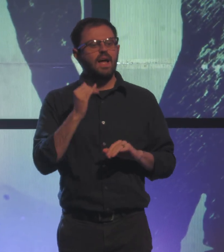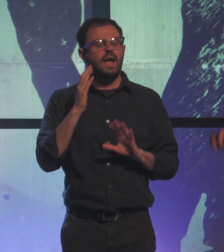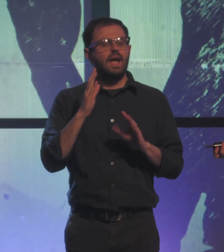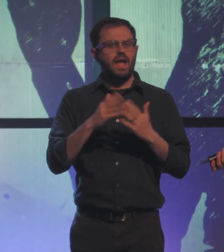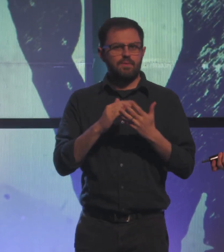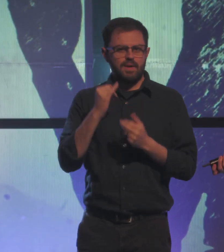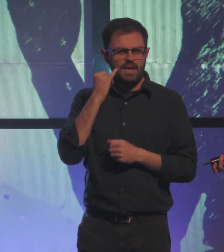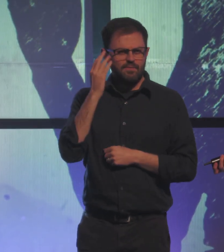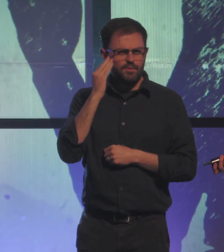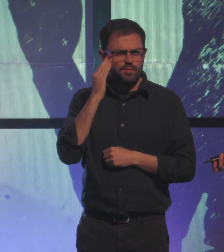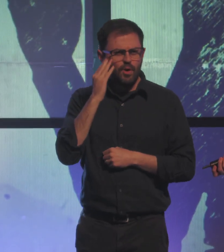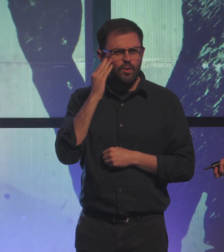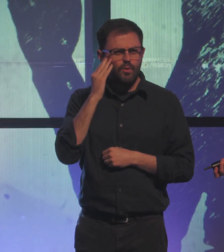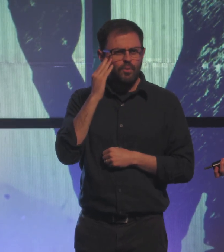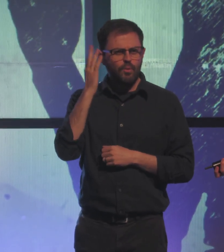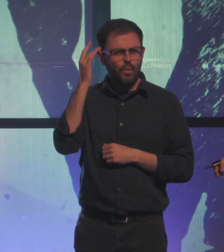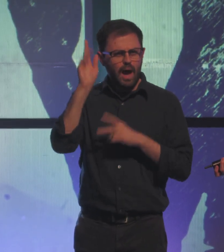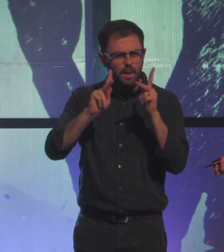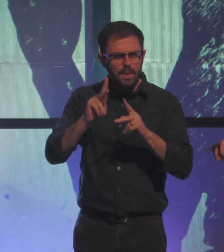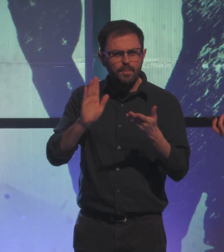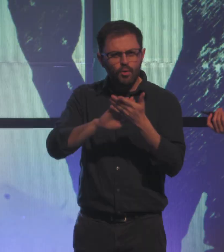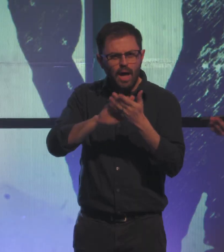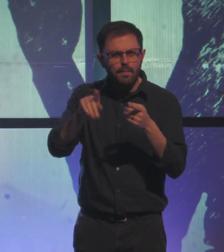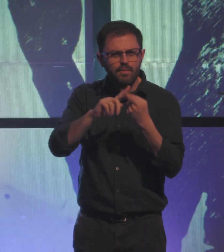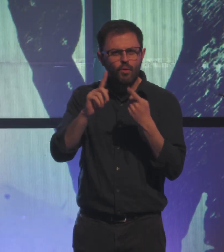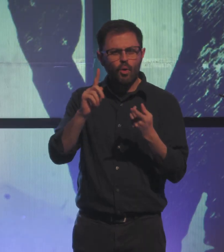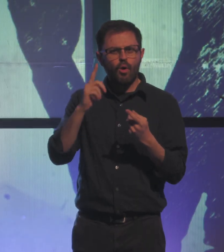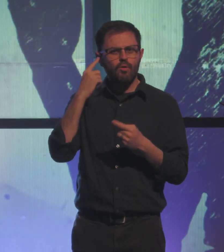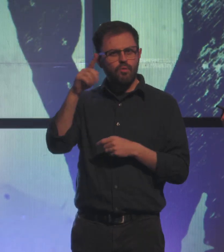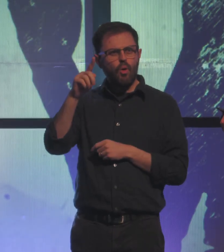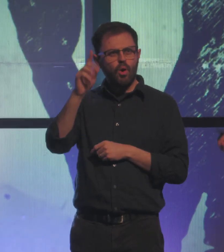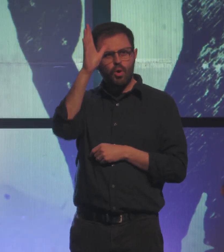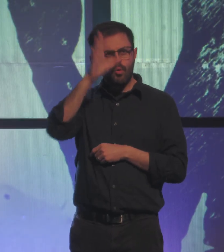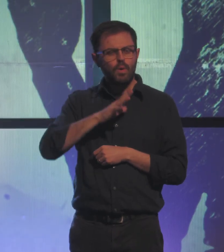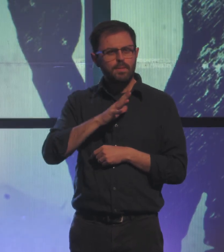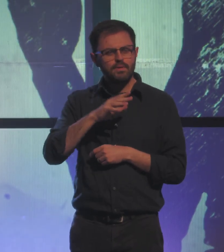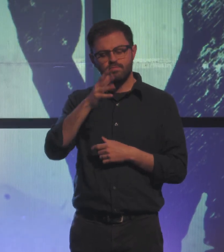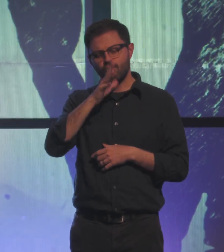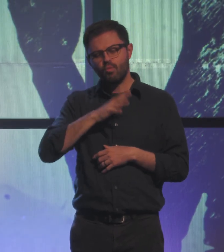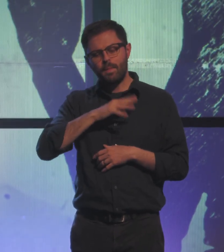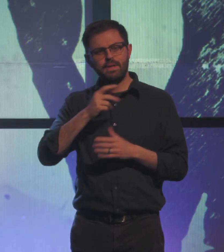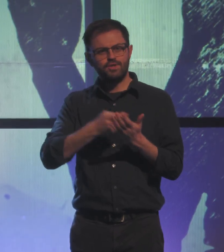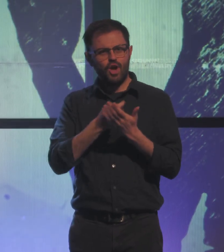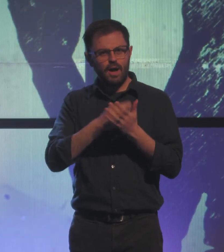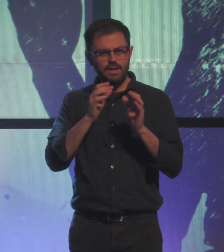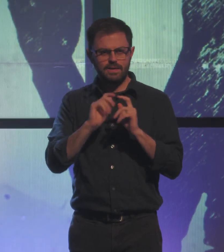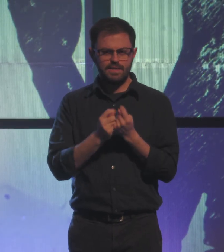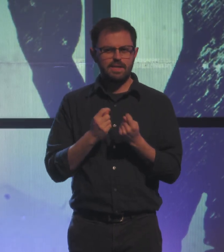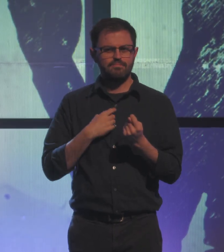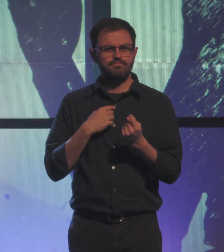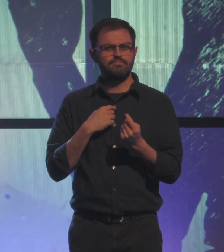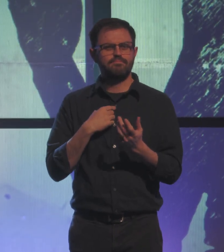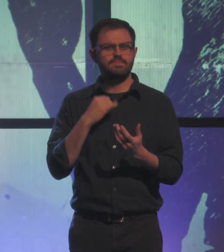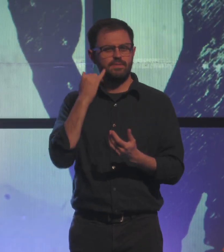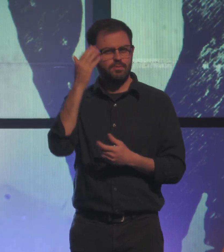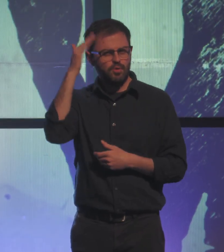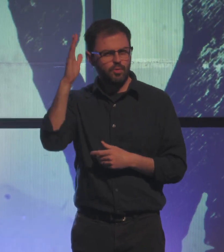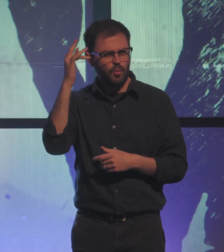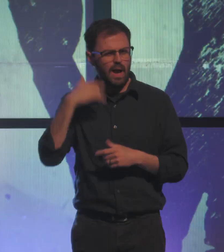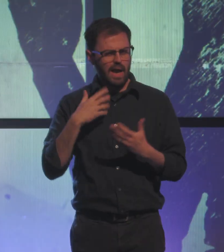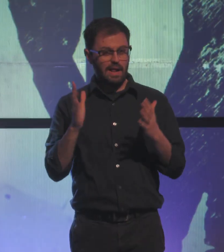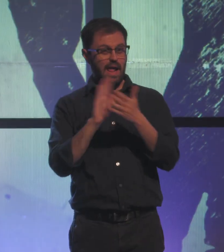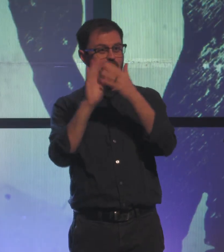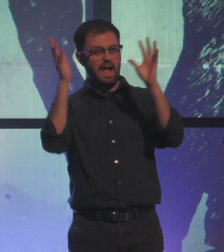like, why are people clapping over a women's hockey team? I encourage you to go look at NPR or